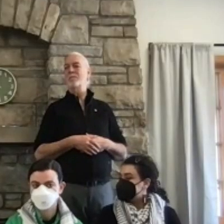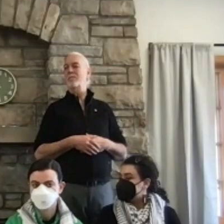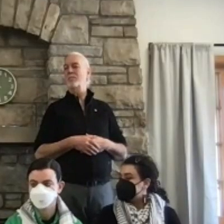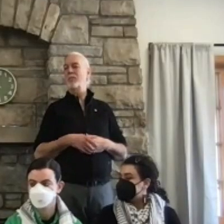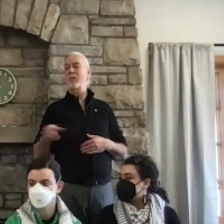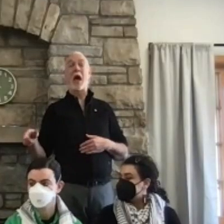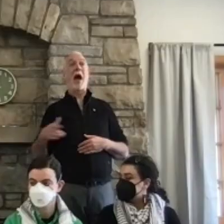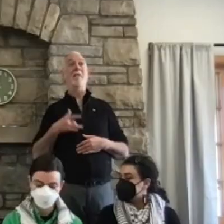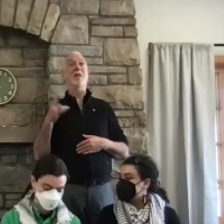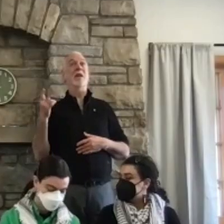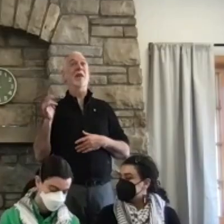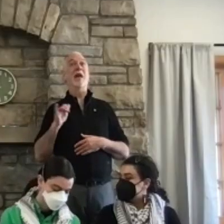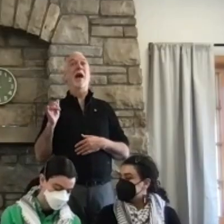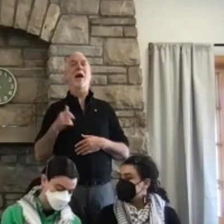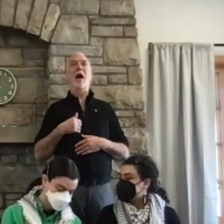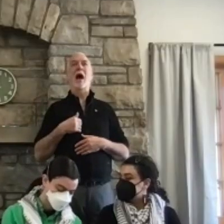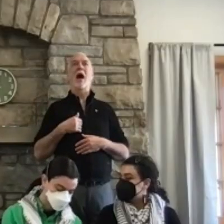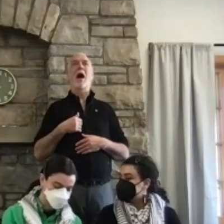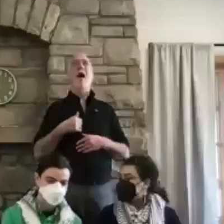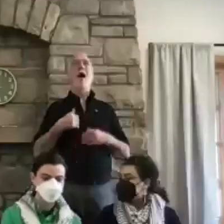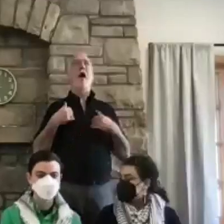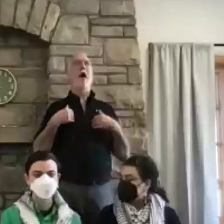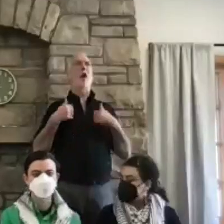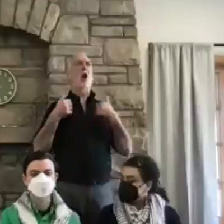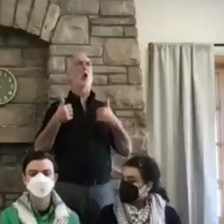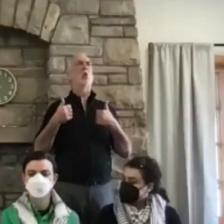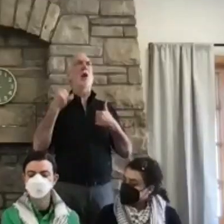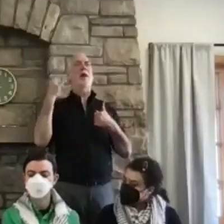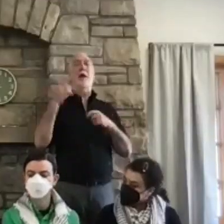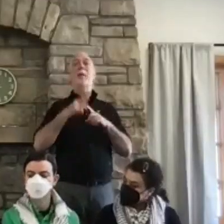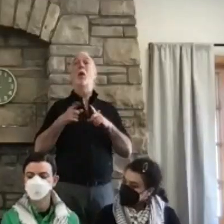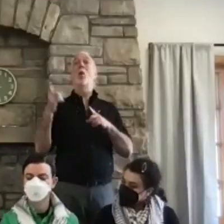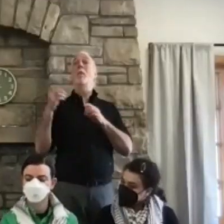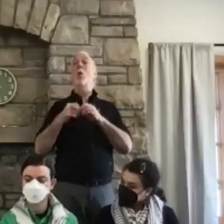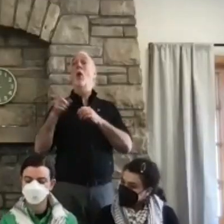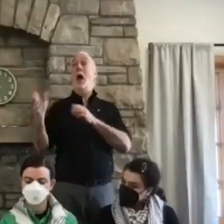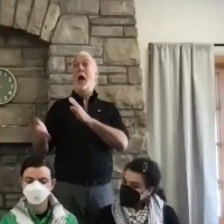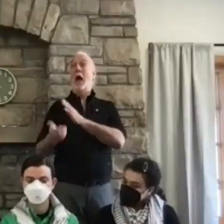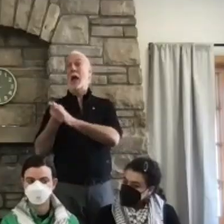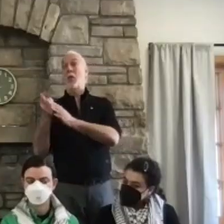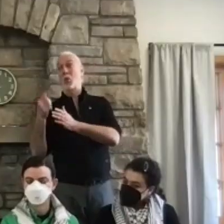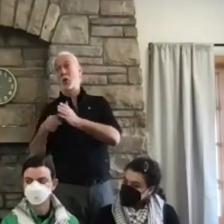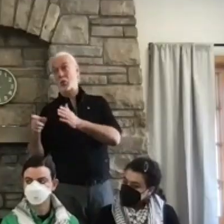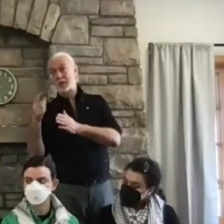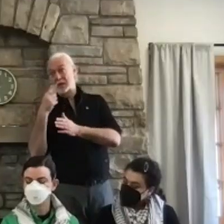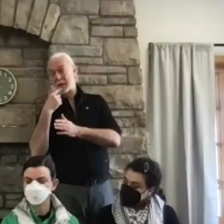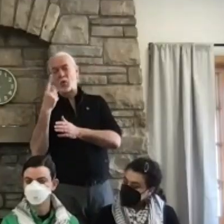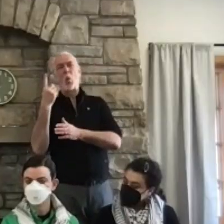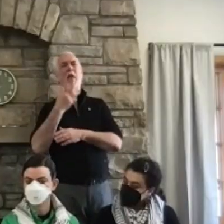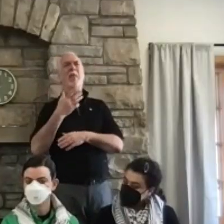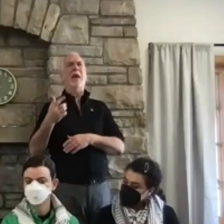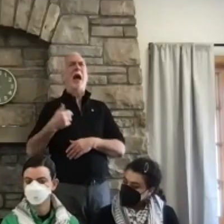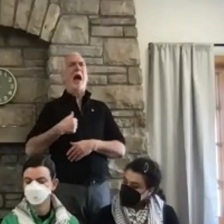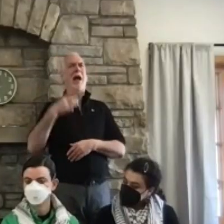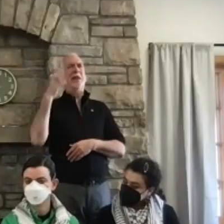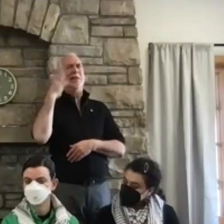I feel like I left off on such an awesome note. Now I'm saying, like, I do want to piggyback on what you just said, because one thing that I